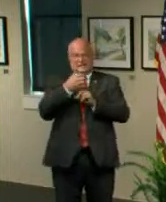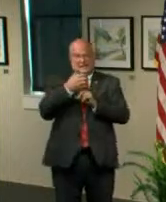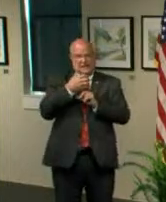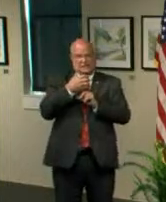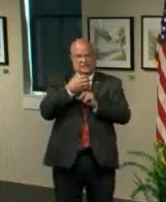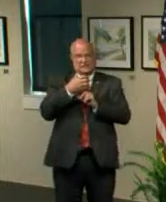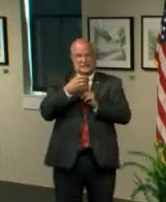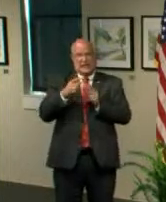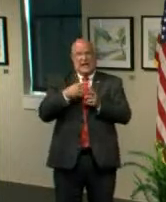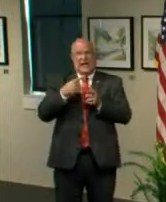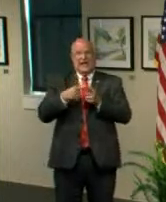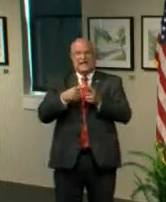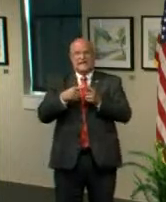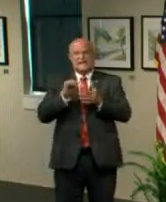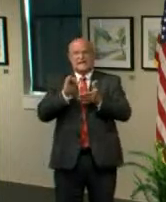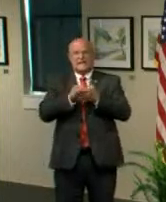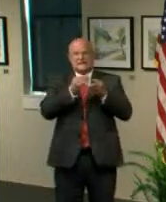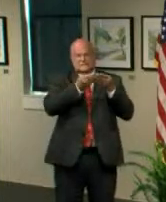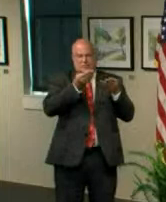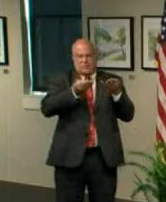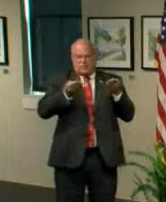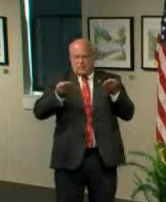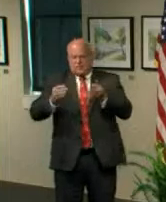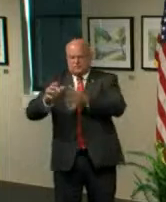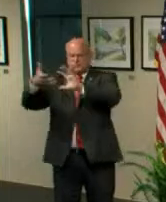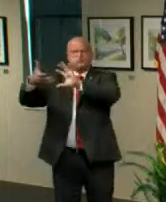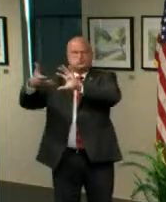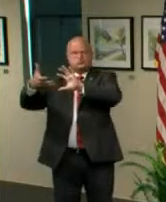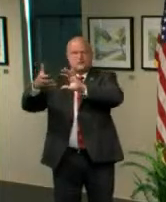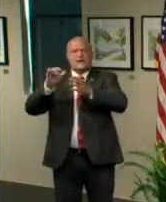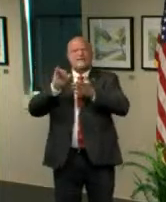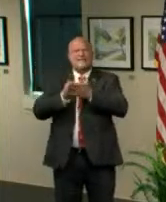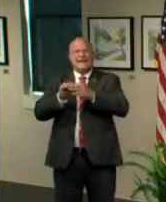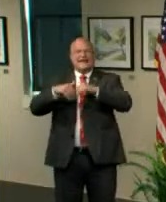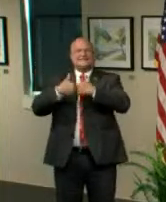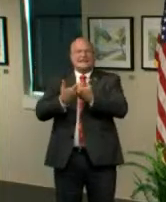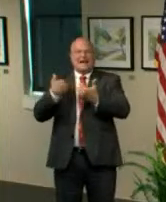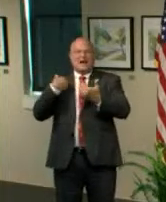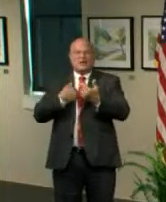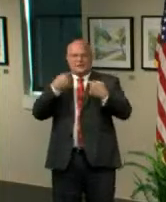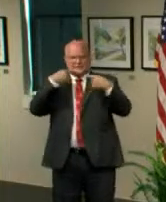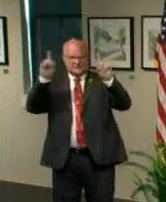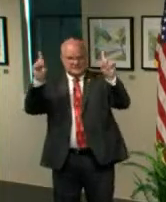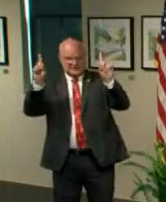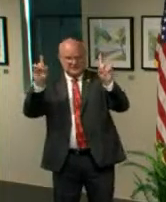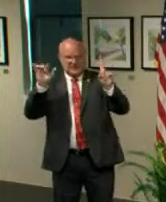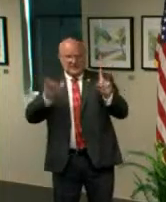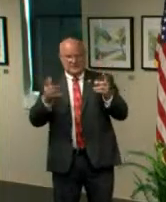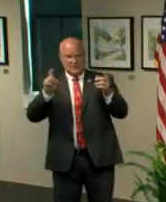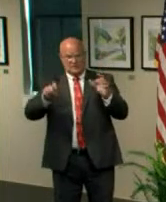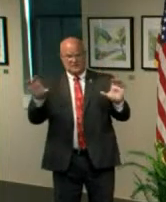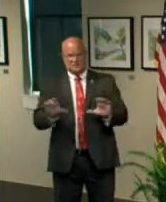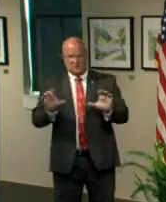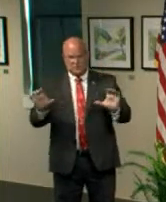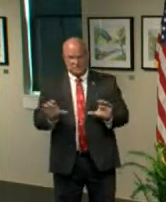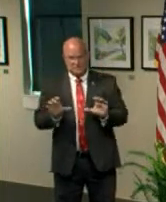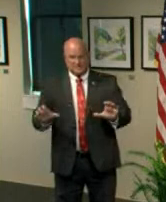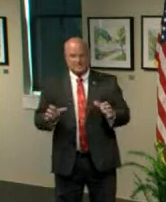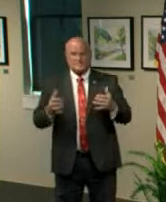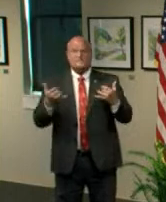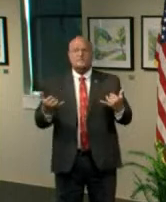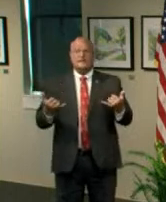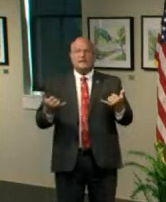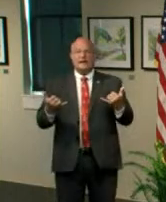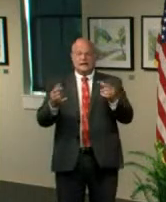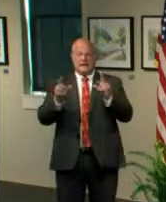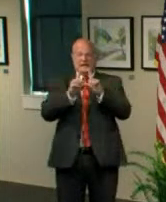isolation, and we break up those strains of transmission. That is the objective, and that's what we have to do. Now, that's